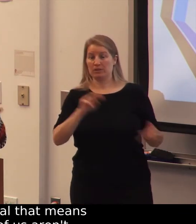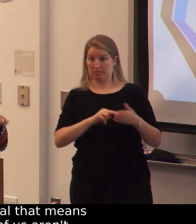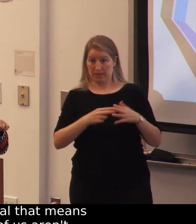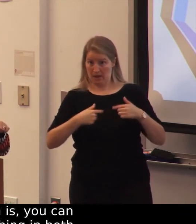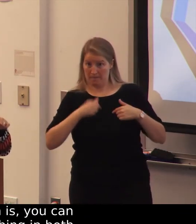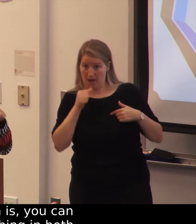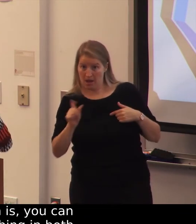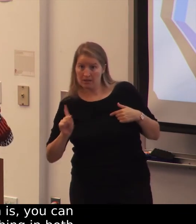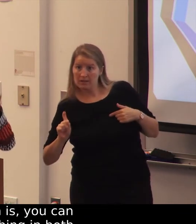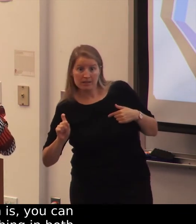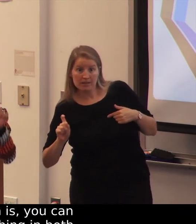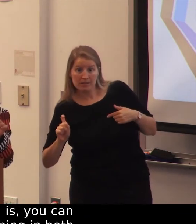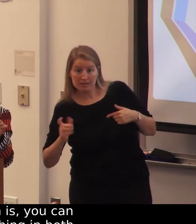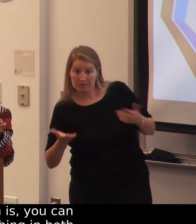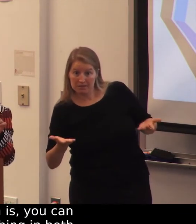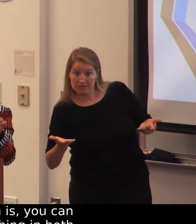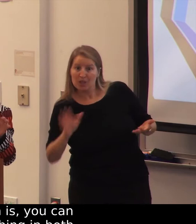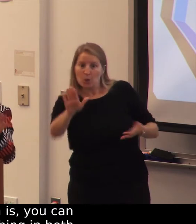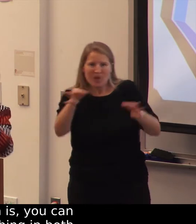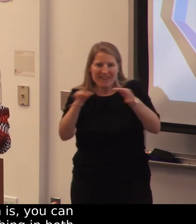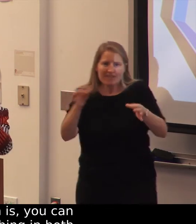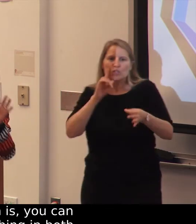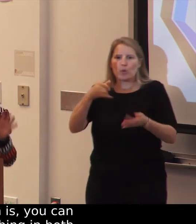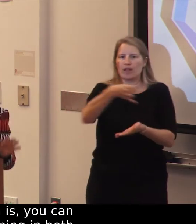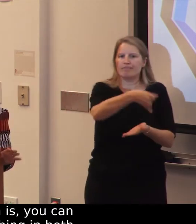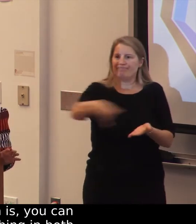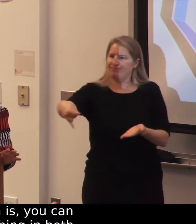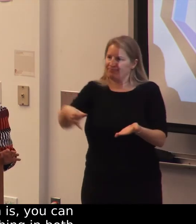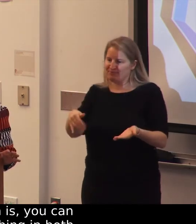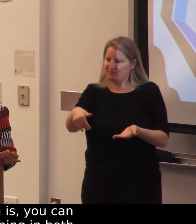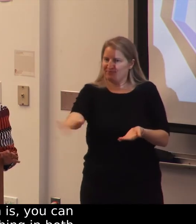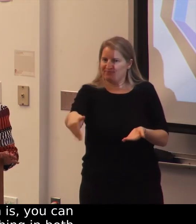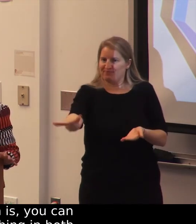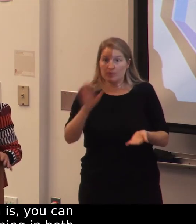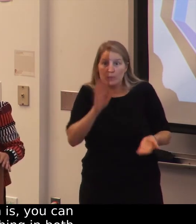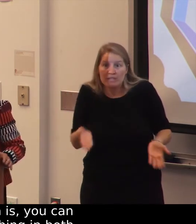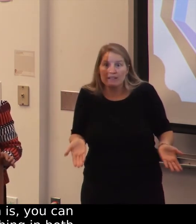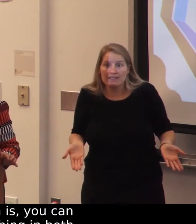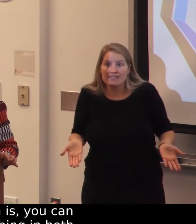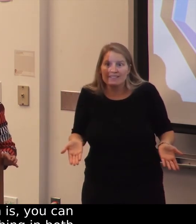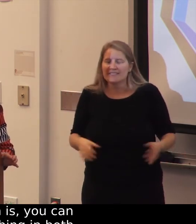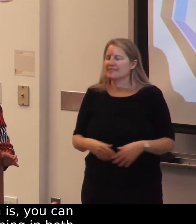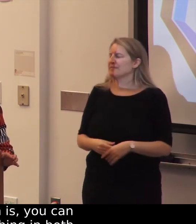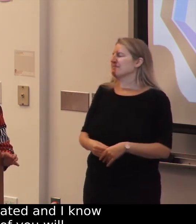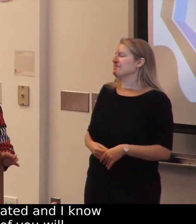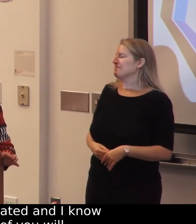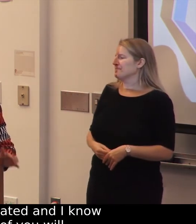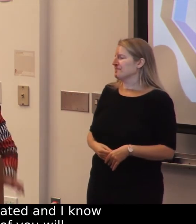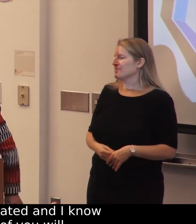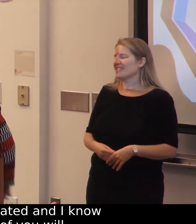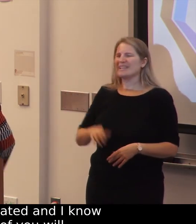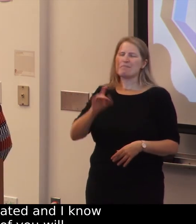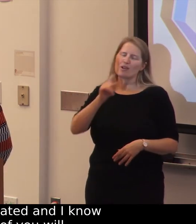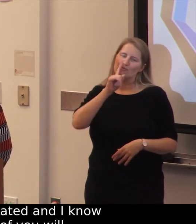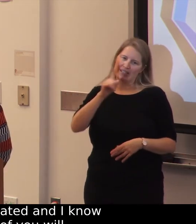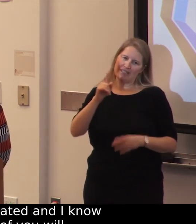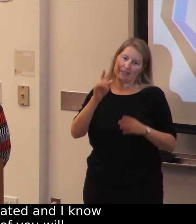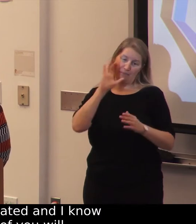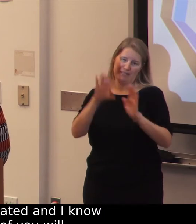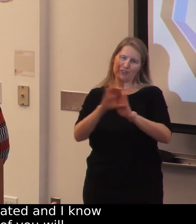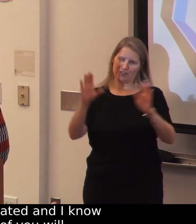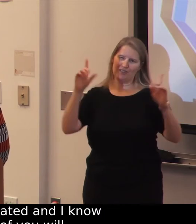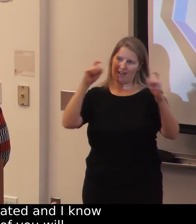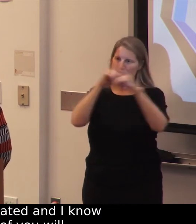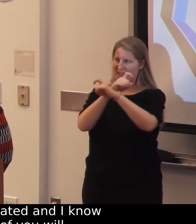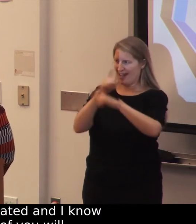right? She's a real, however your definition is, right? You can do everything in both. So, but bilinguals are much more complicated. And I